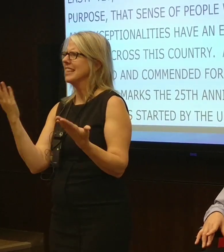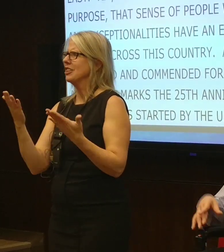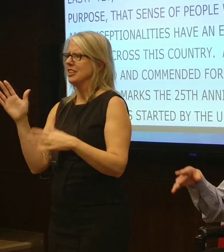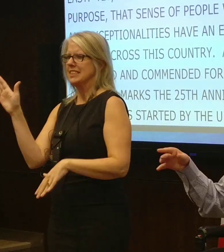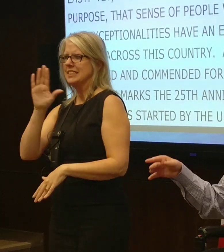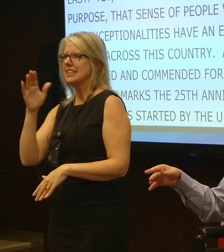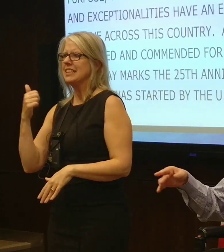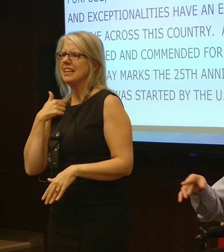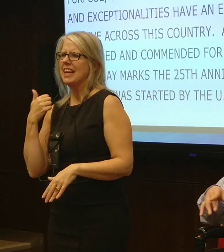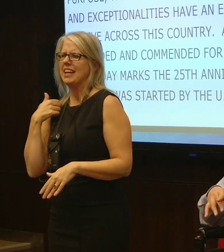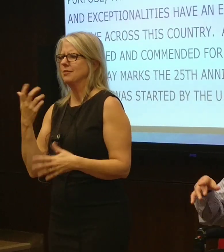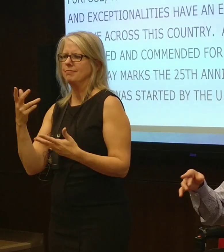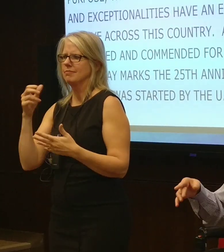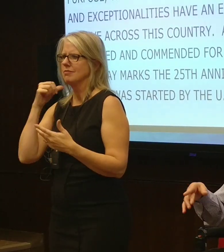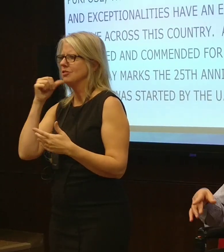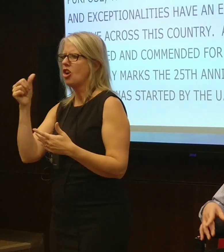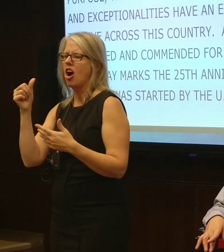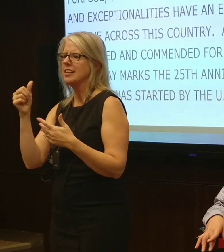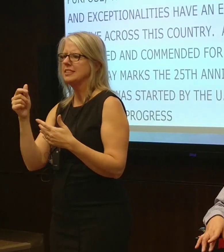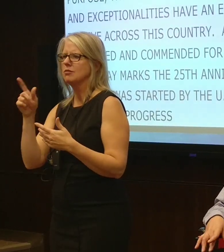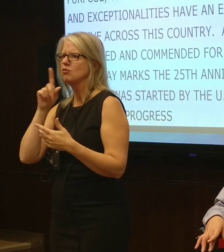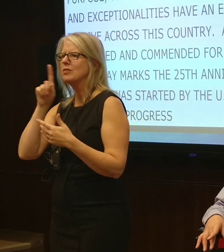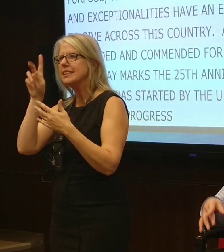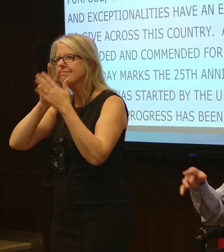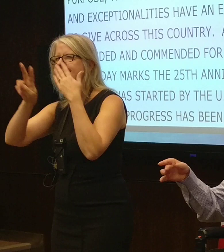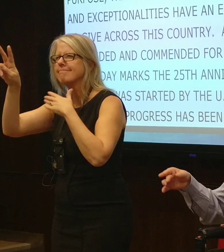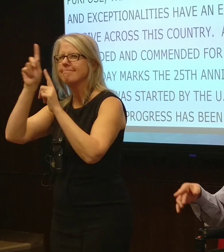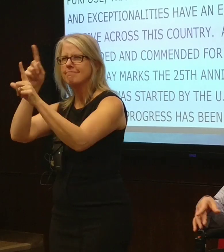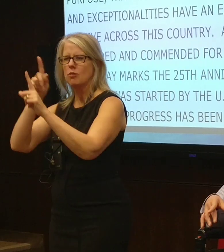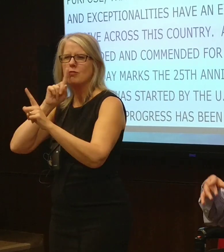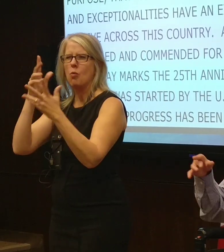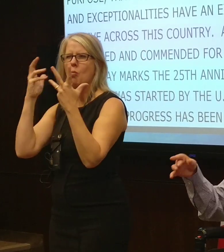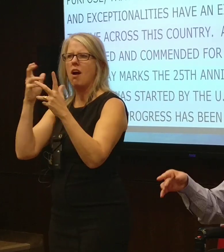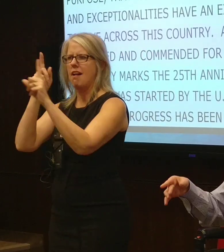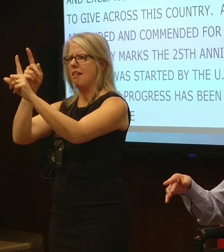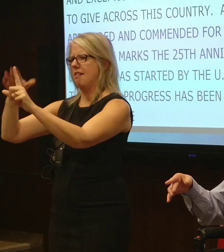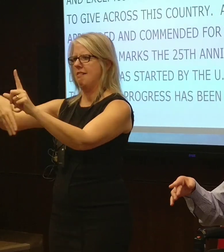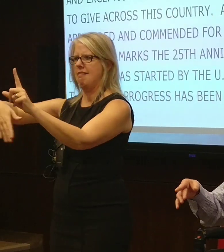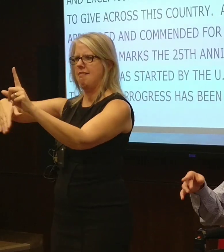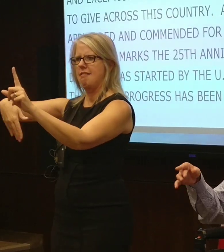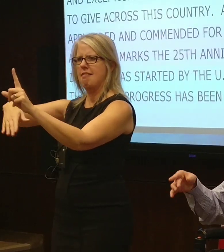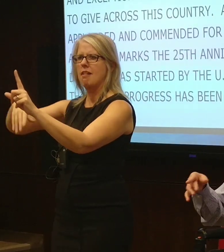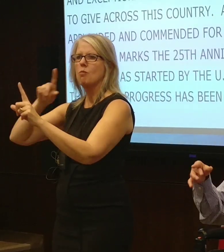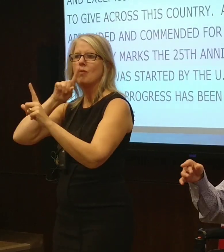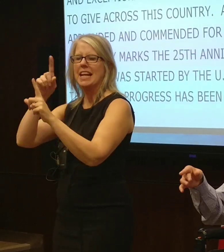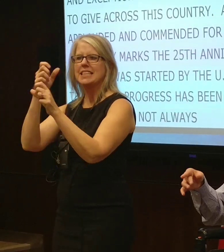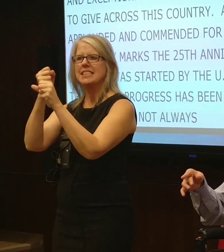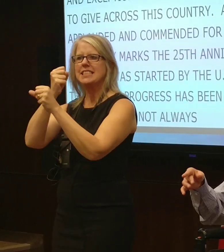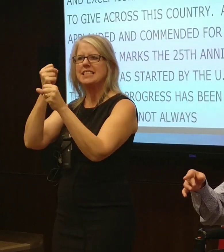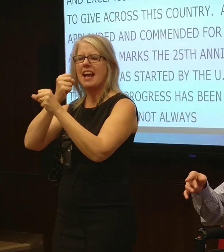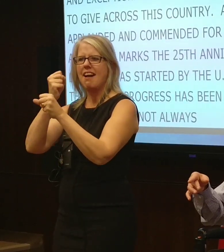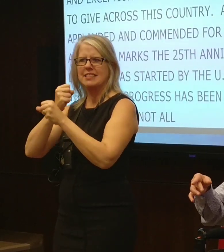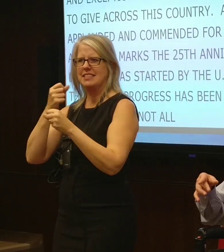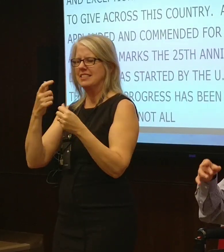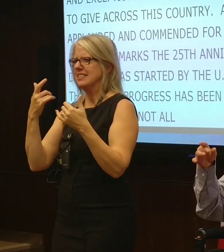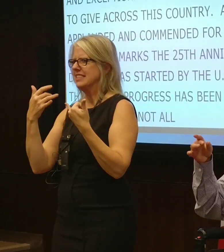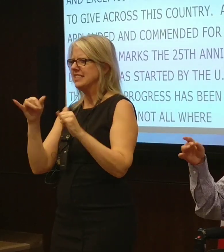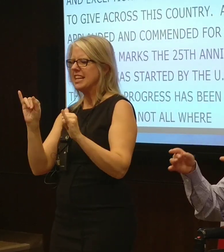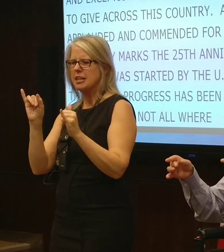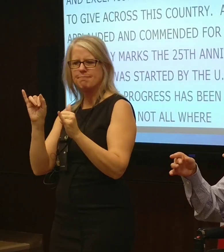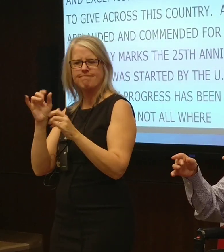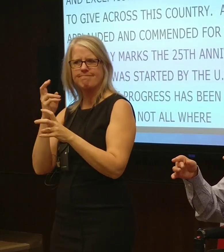Canada are not where we all want it to be. In fact, the statistics out there are still very difficult